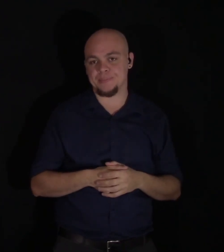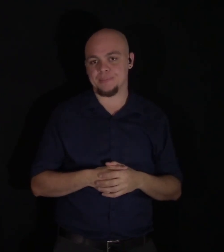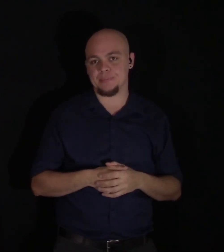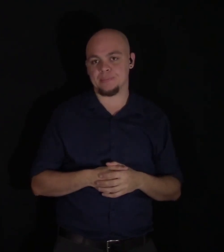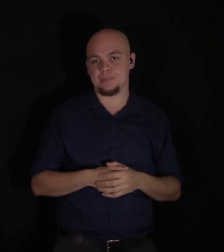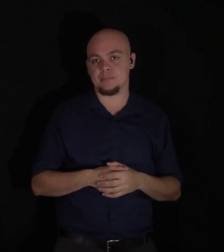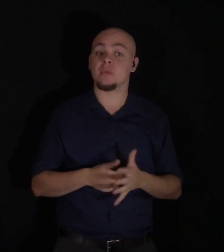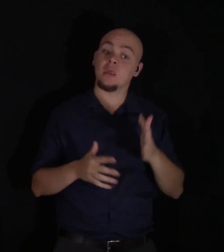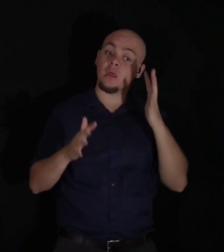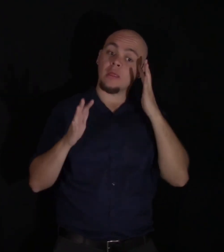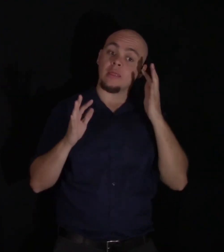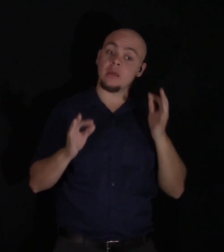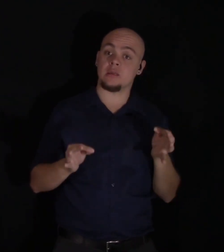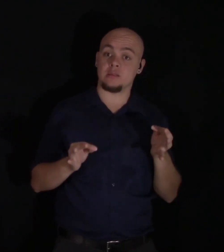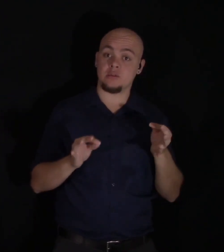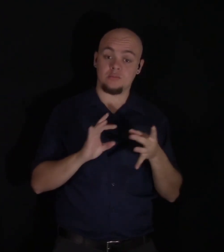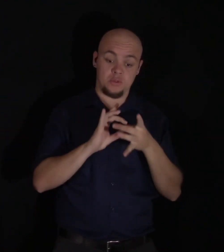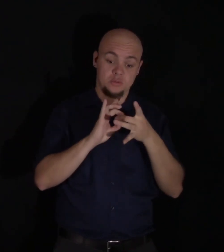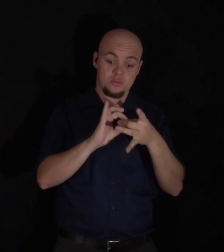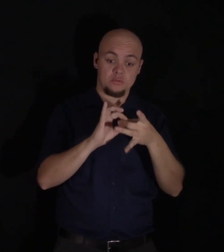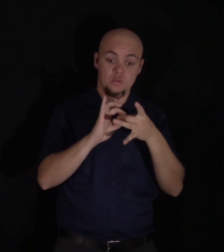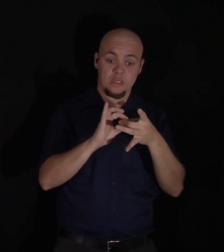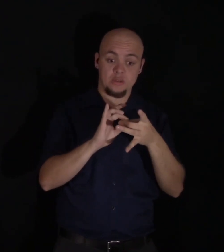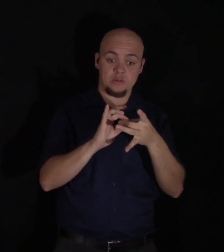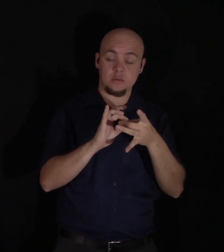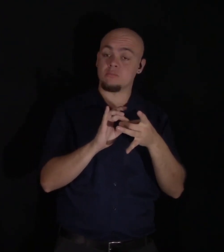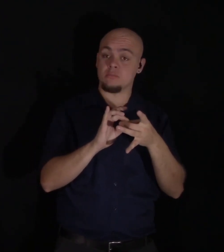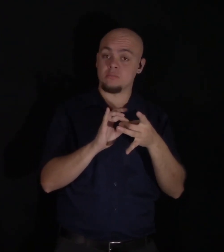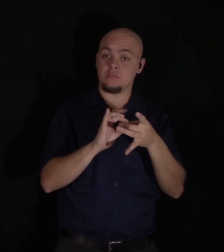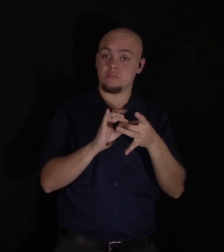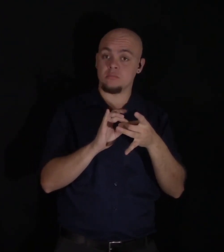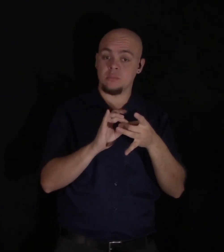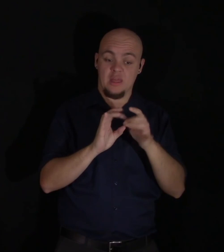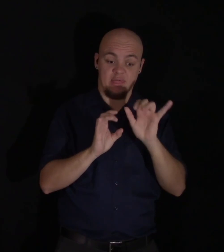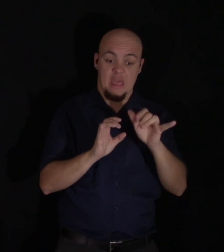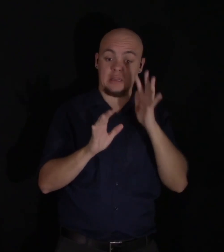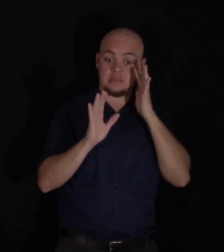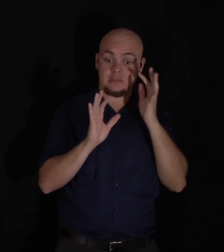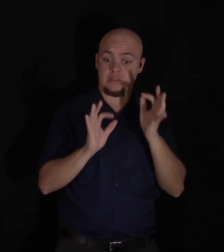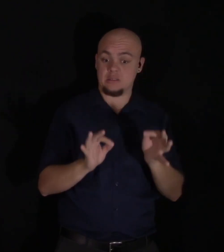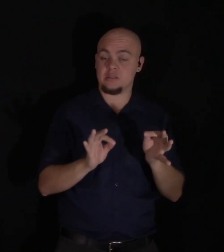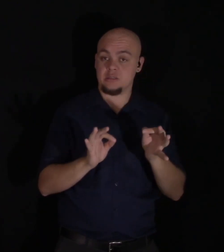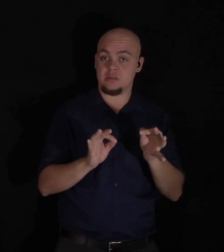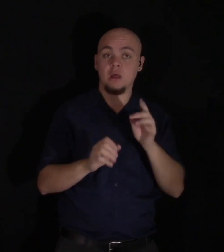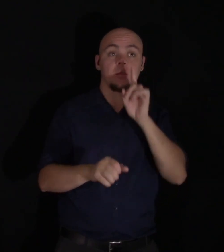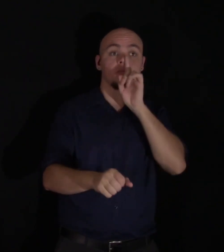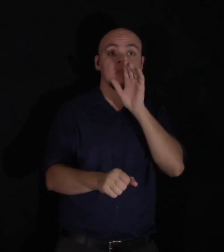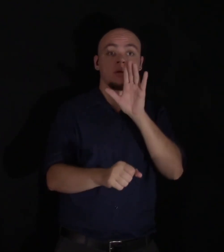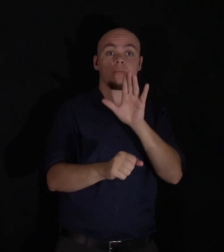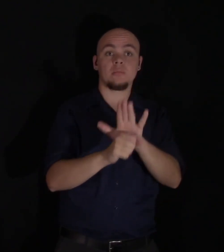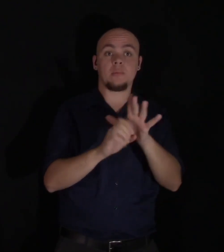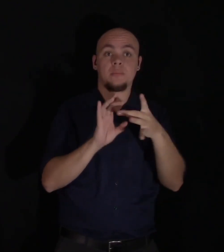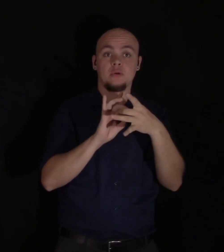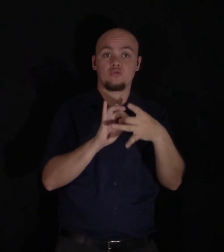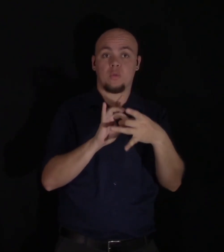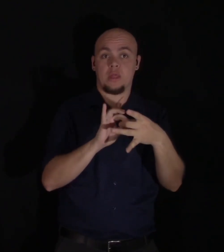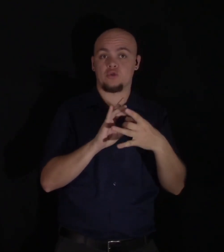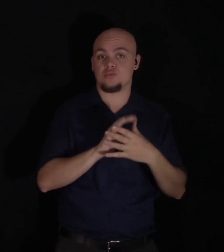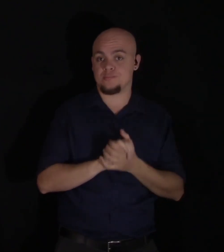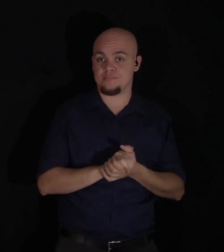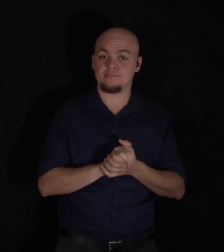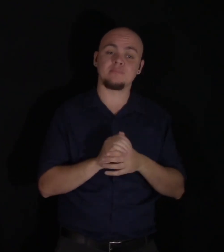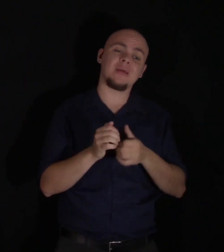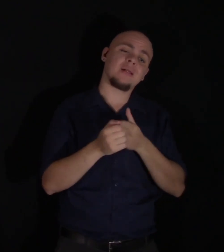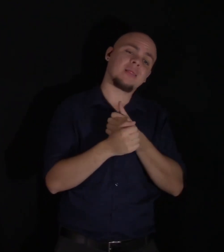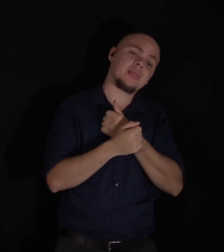The decision to be in a relationship, the decision to be in a committed relationship,